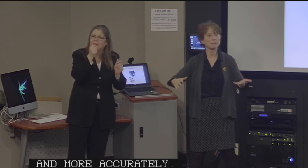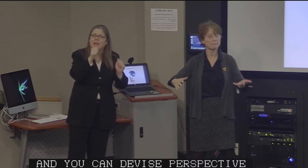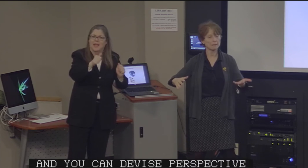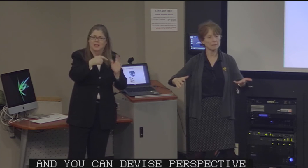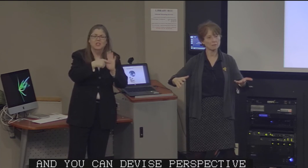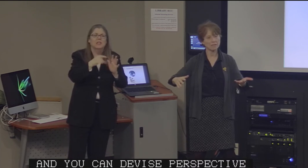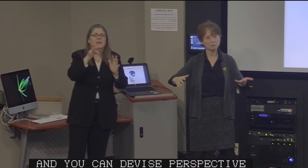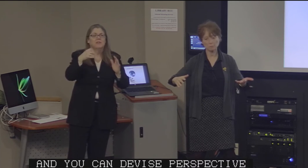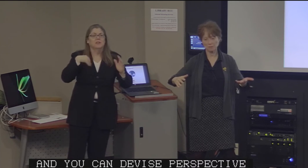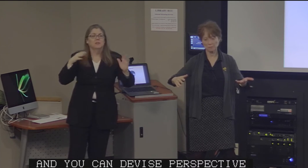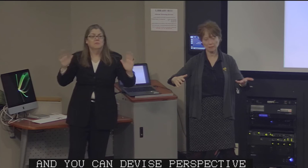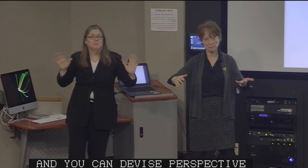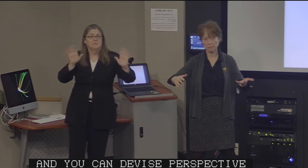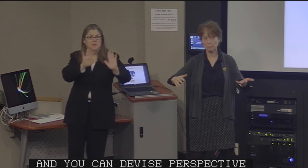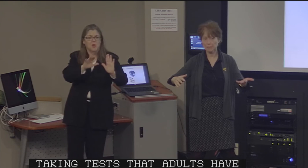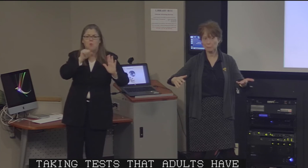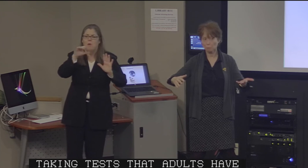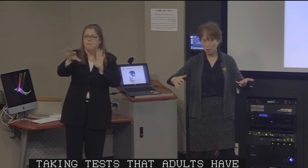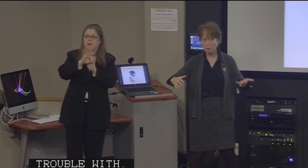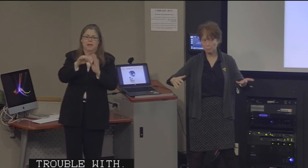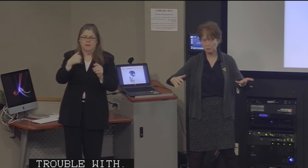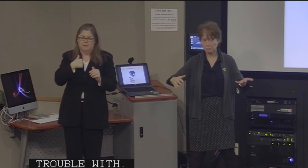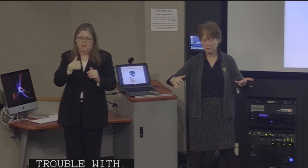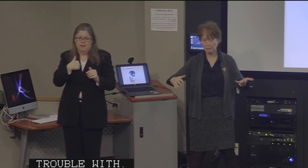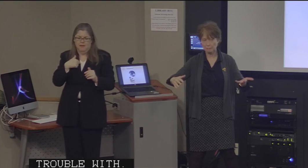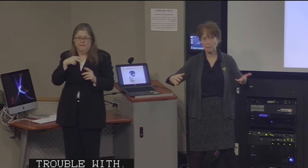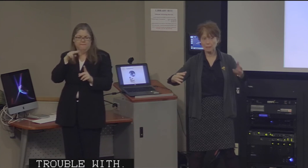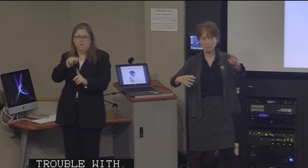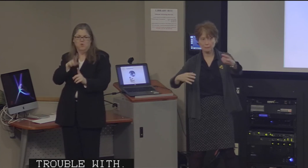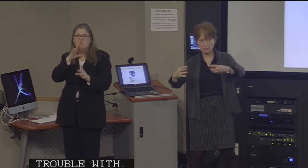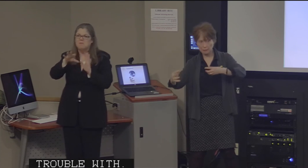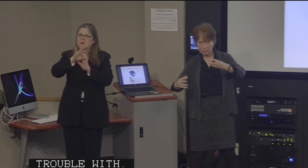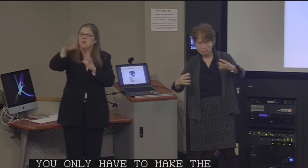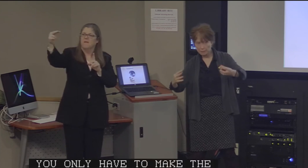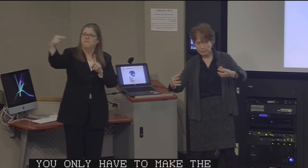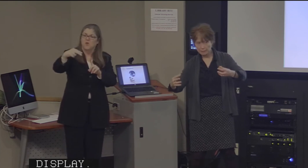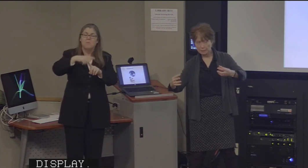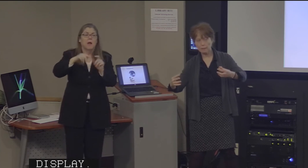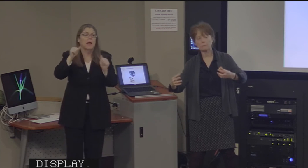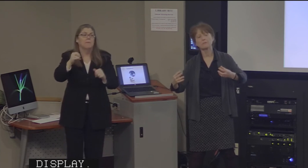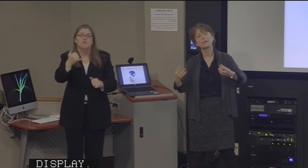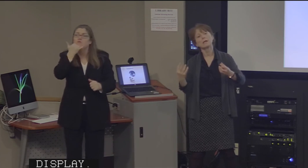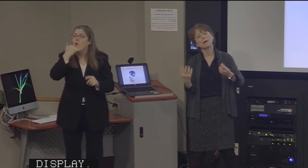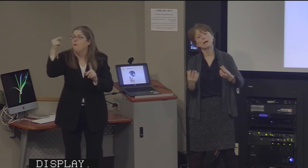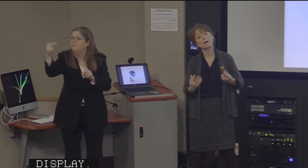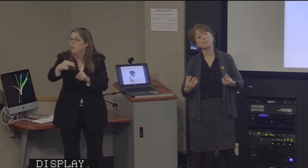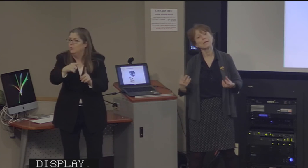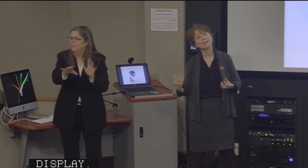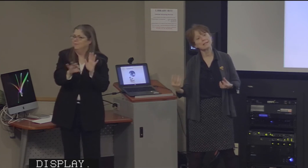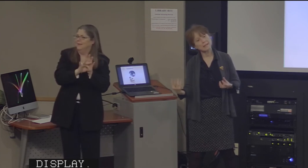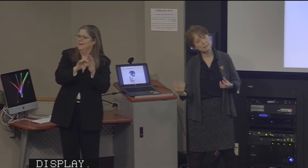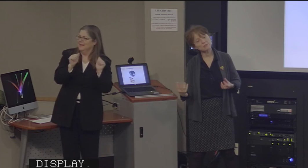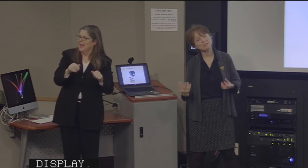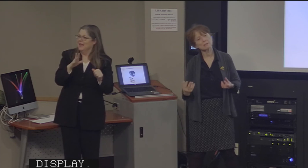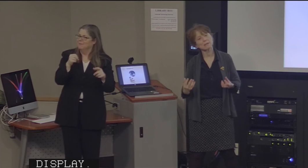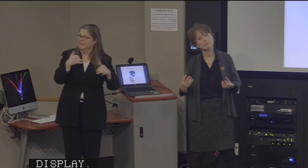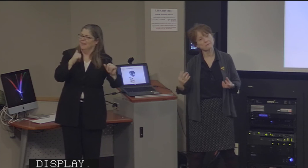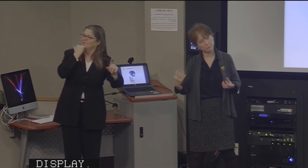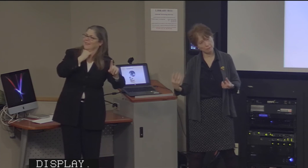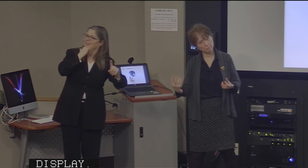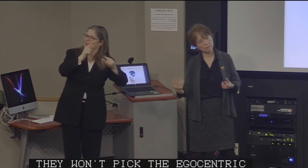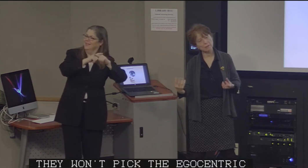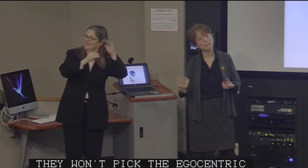pick the egocentric perspective, but they'll pick the wrong perspective if it's complicated enough. And then you still